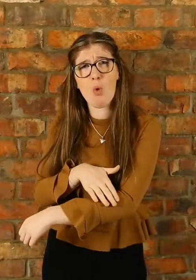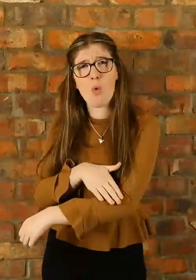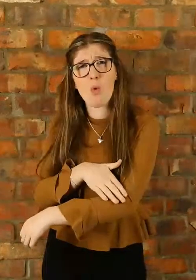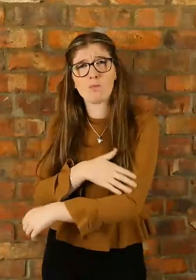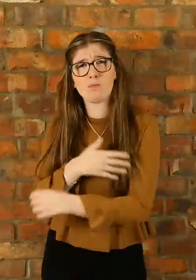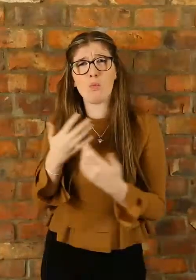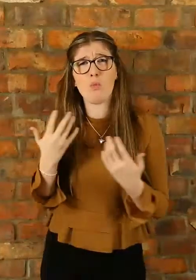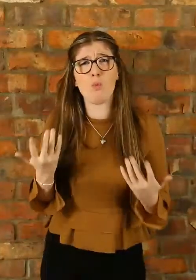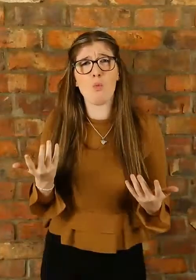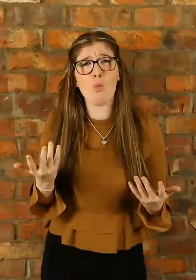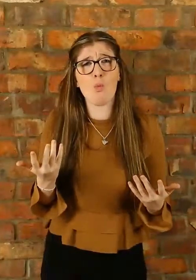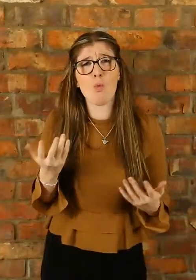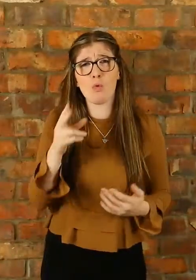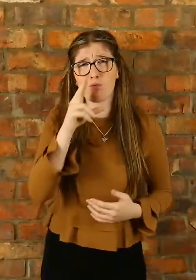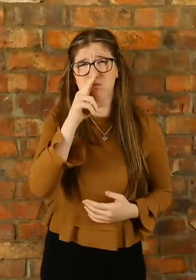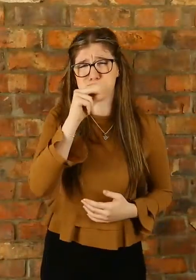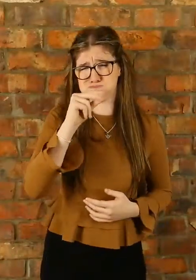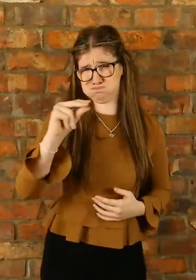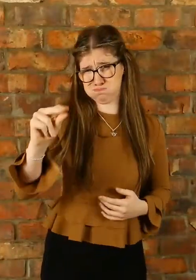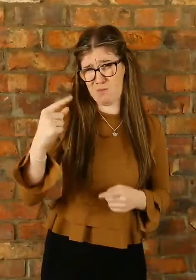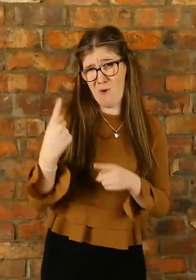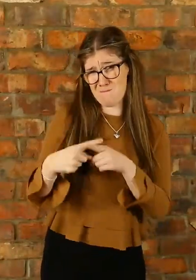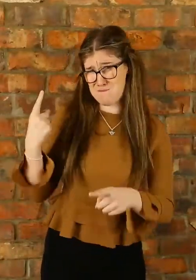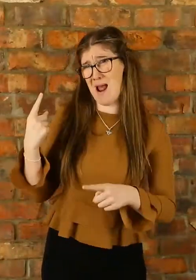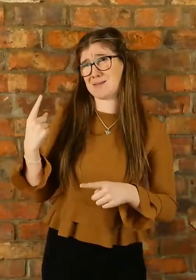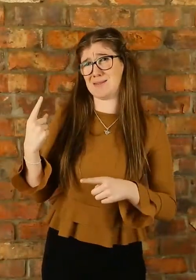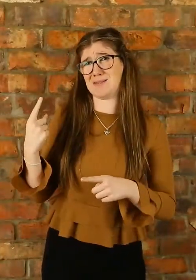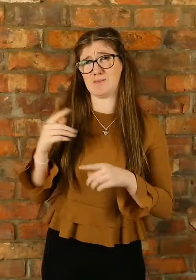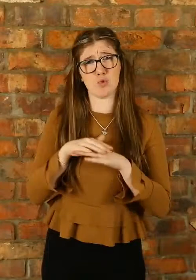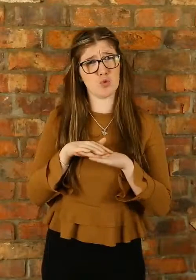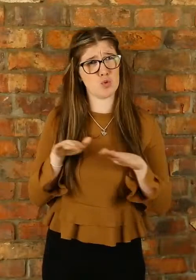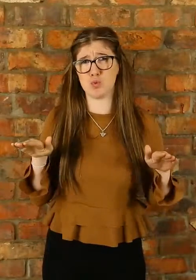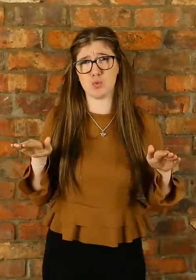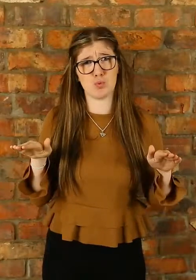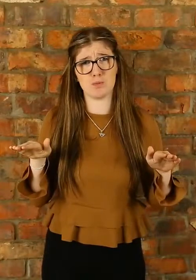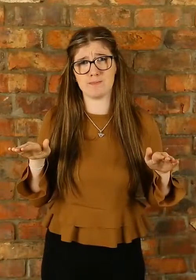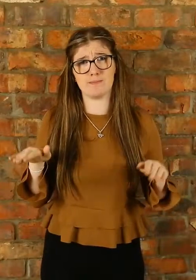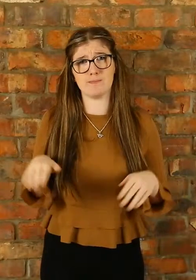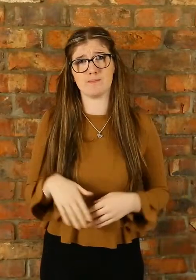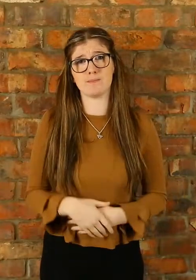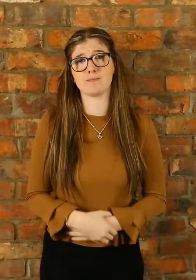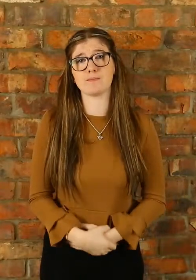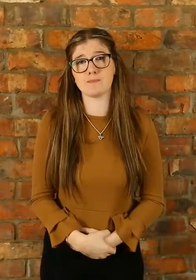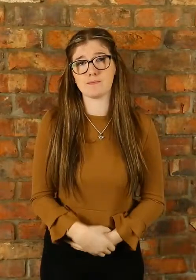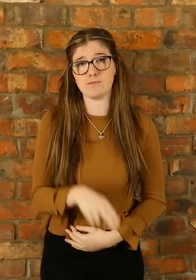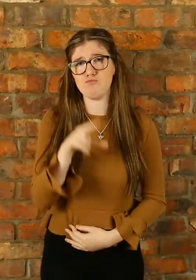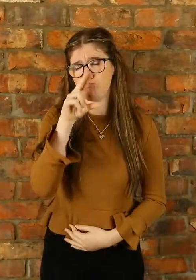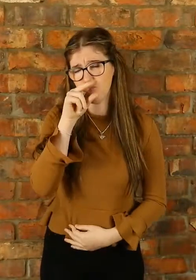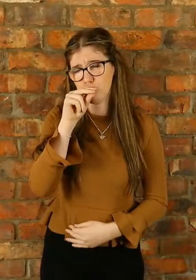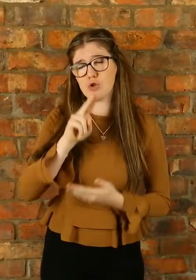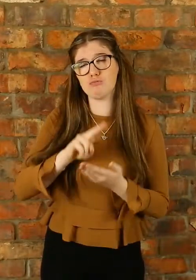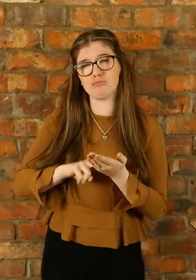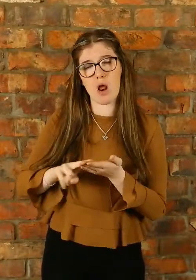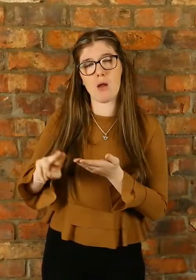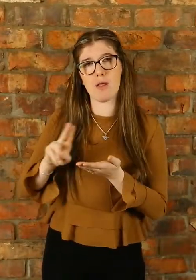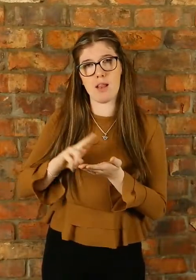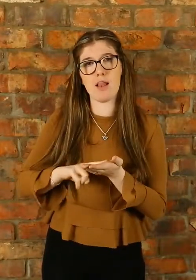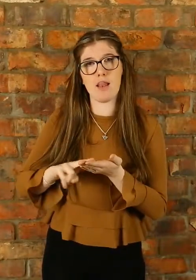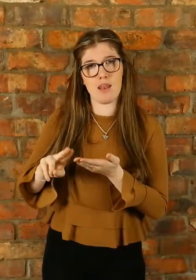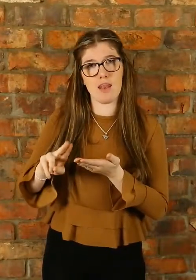Talking really slow, or again, talking really fast. Please don't do this. The best thing to do is to talk